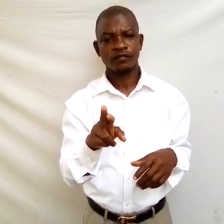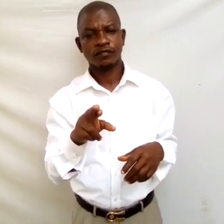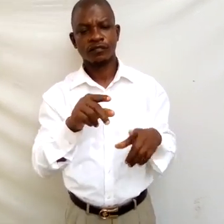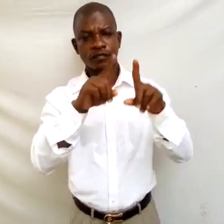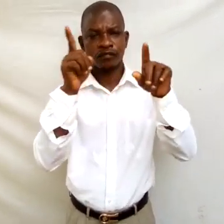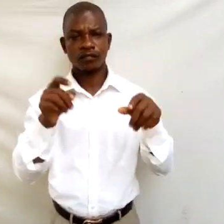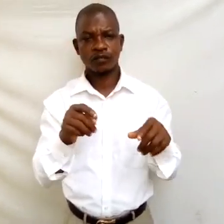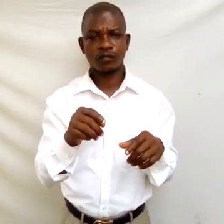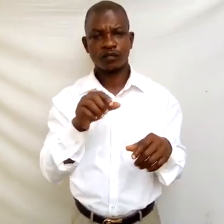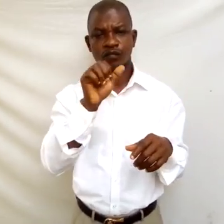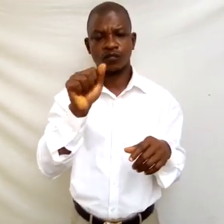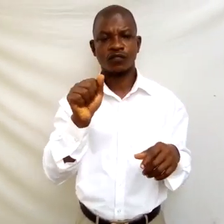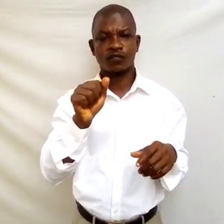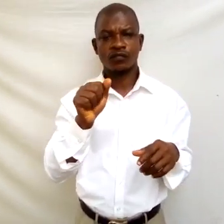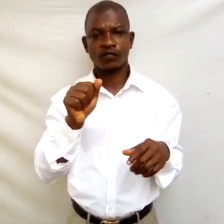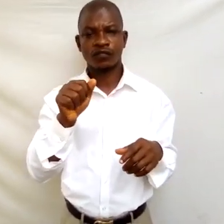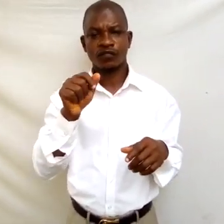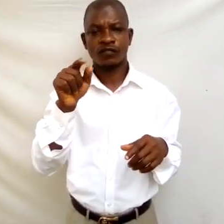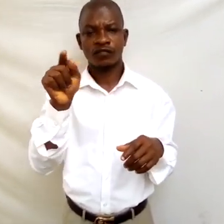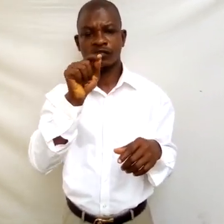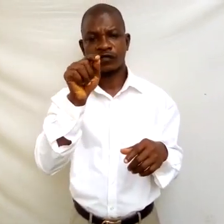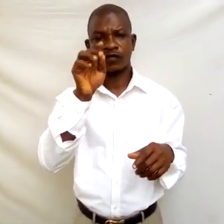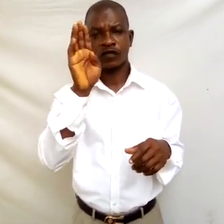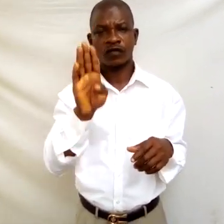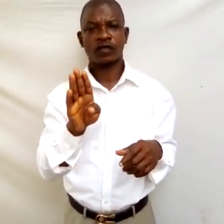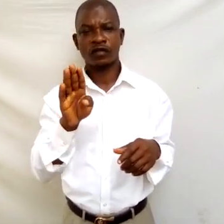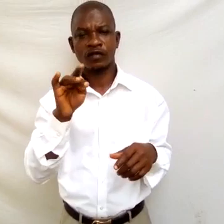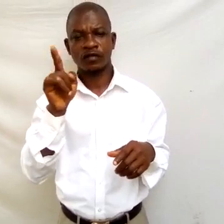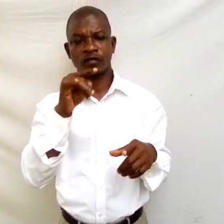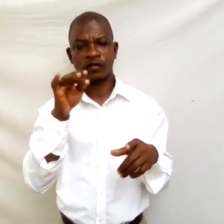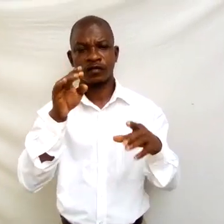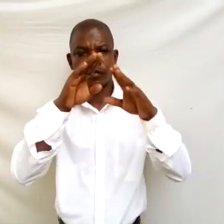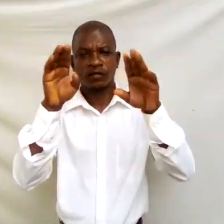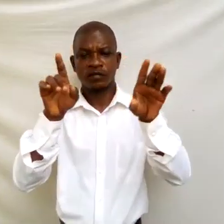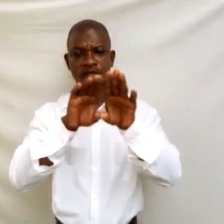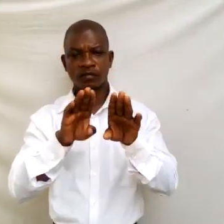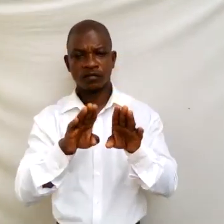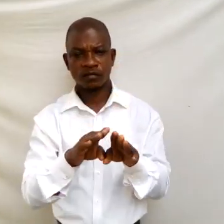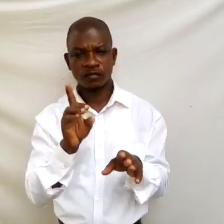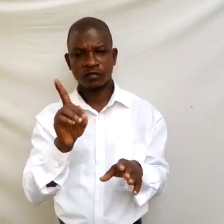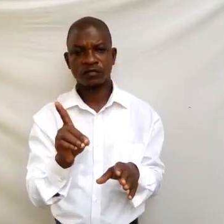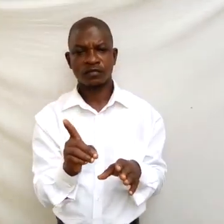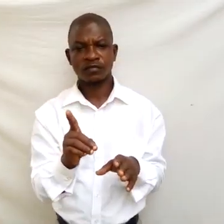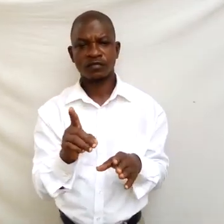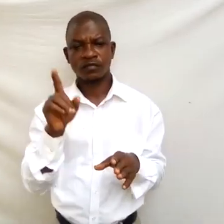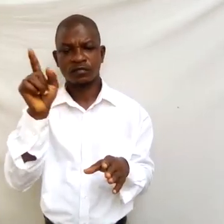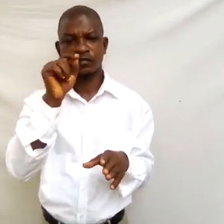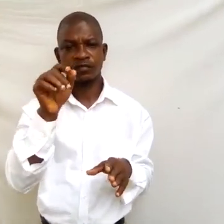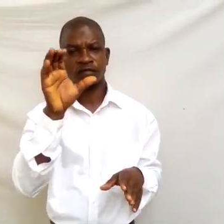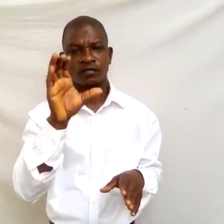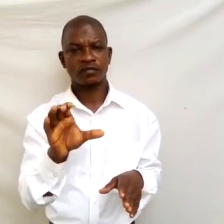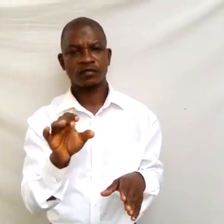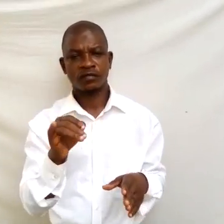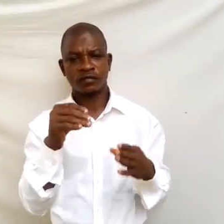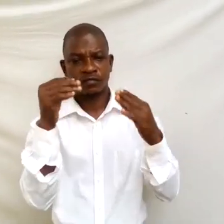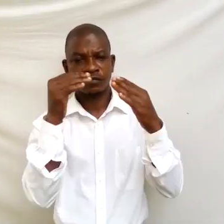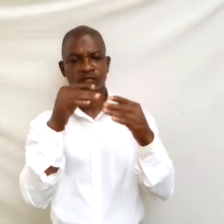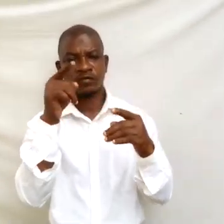bracket A star B bracket closed star C is equal to